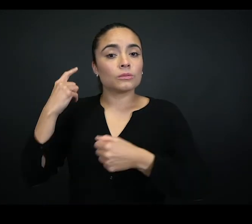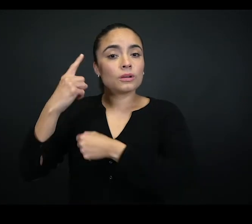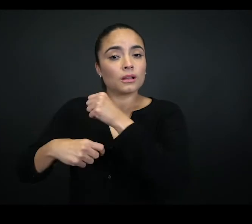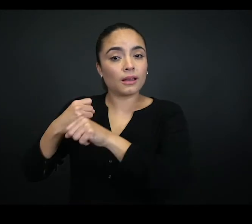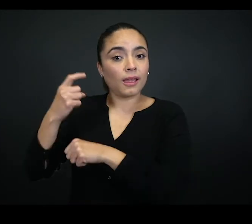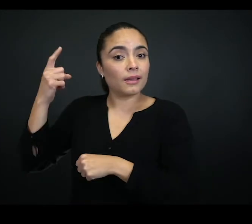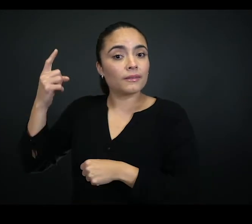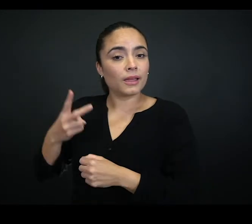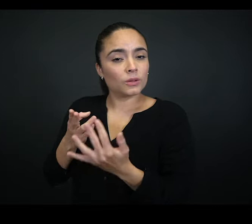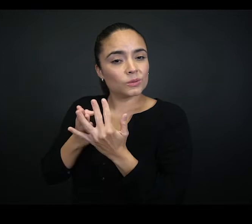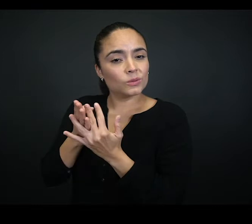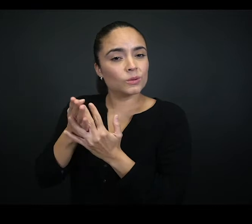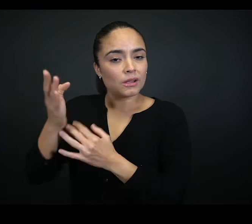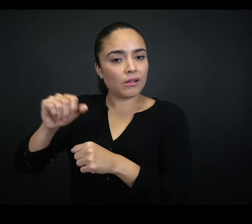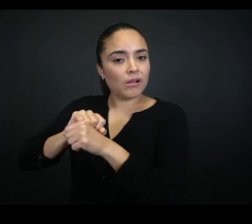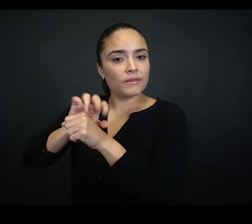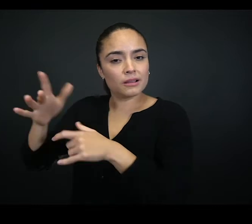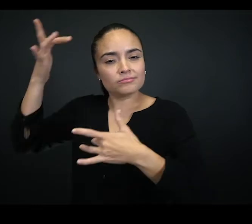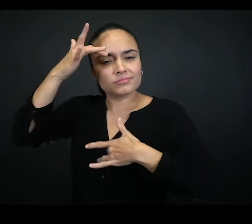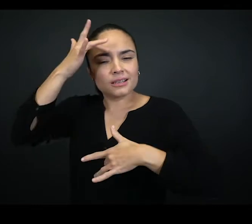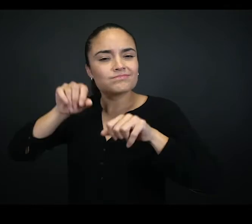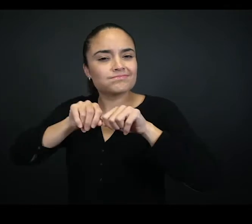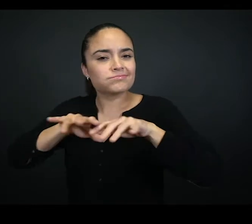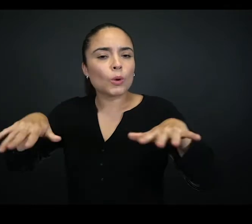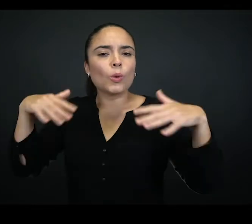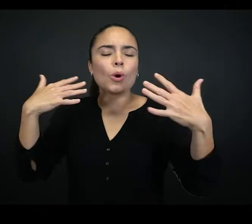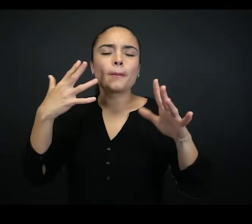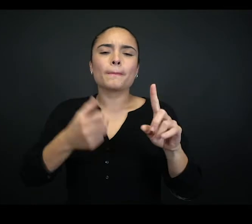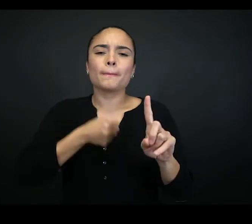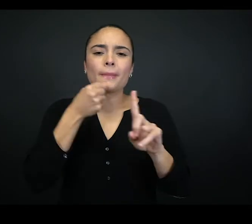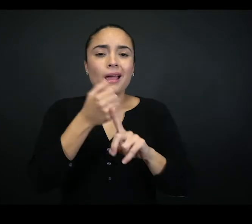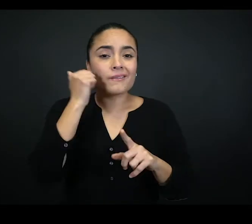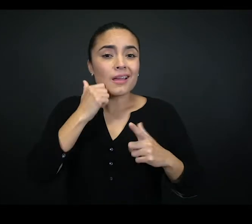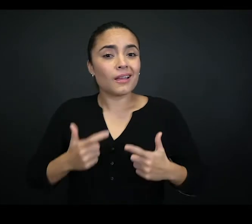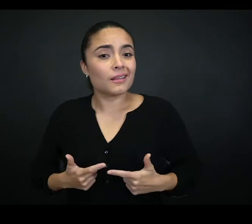We are currently a year and a half into a pandemic that has vastly impacted day-to-day life.